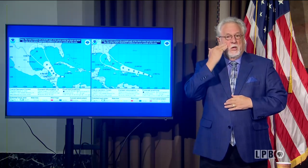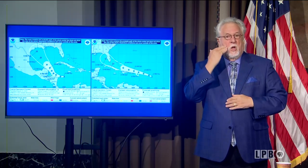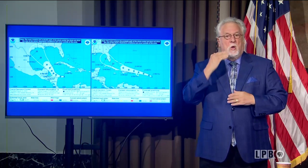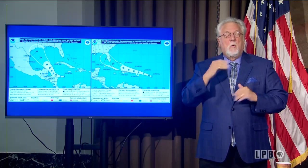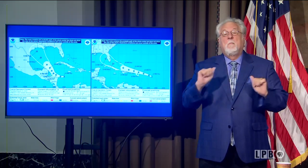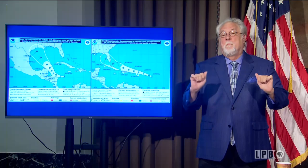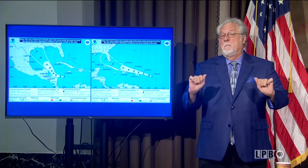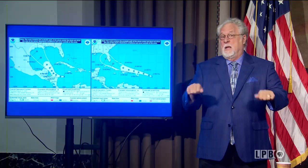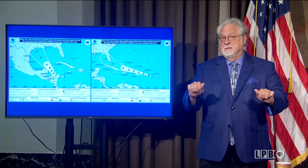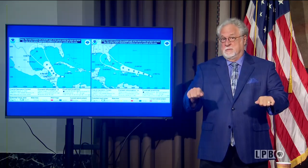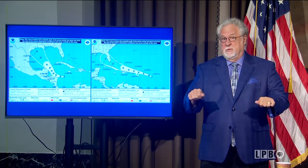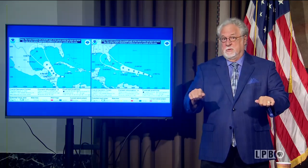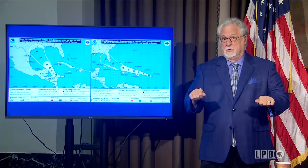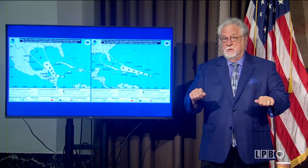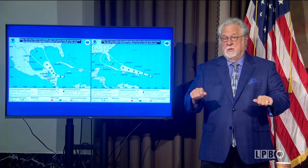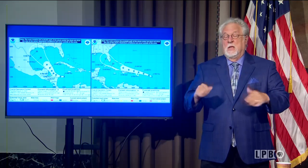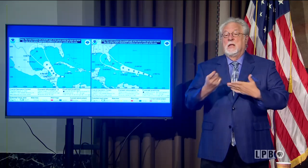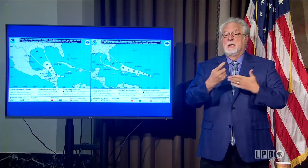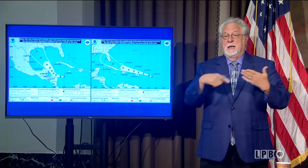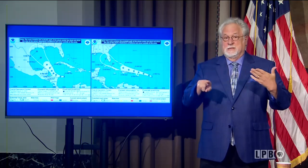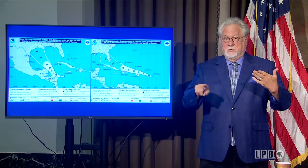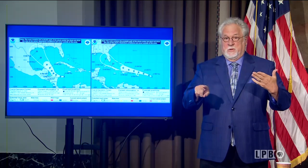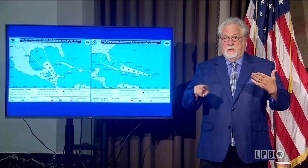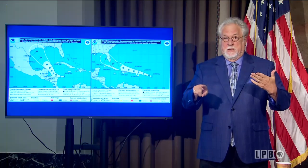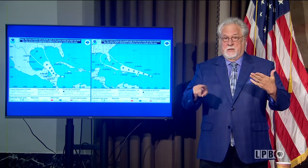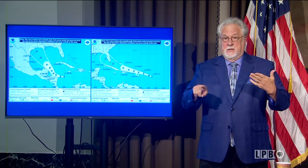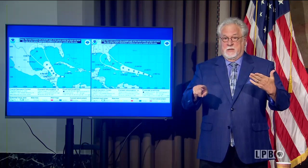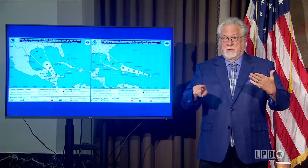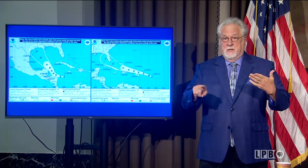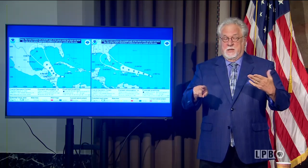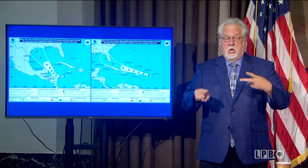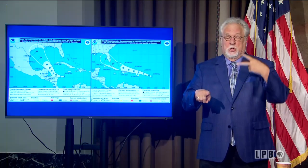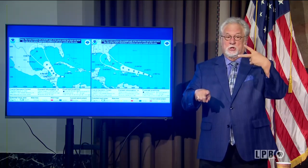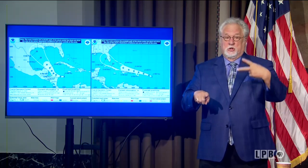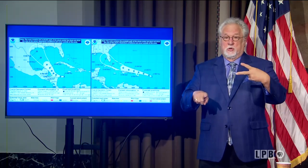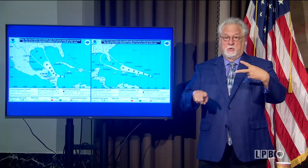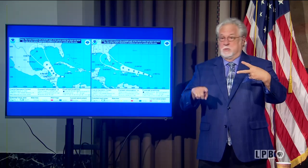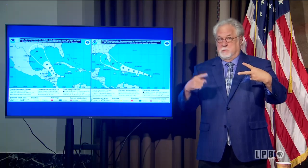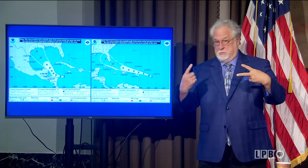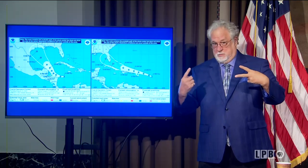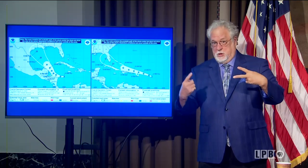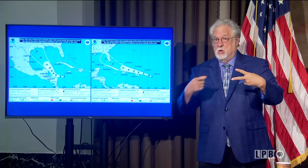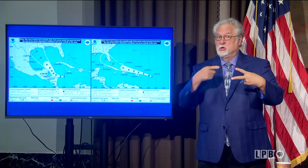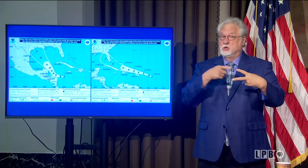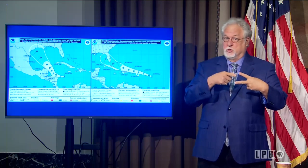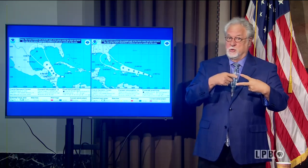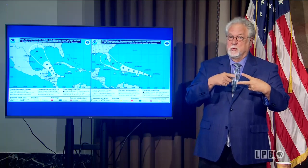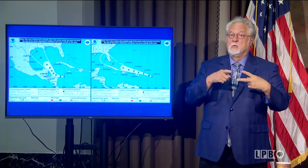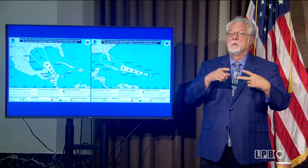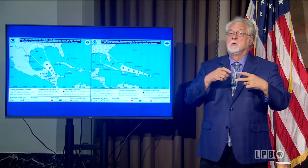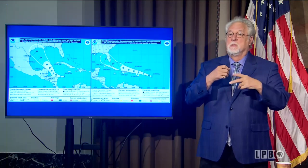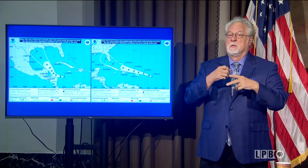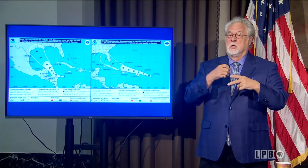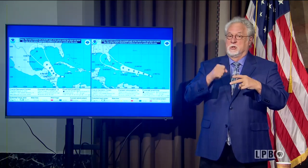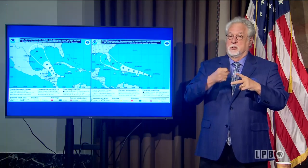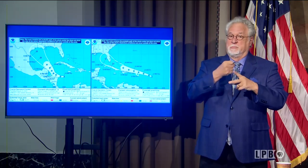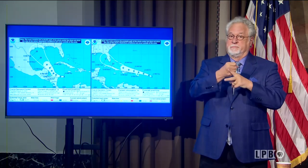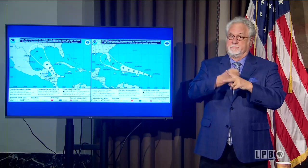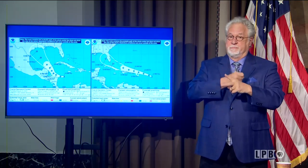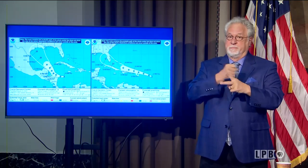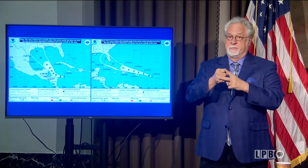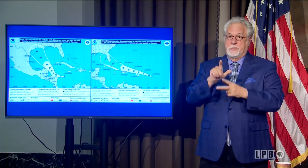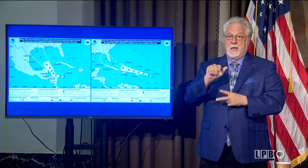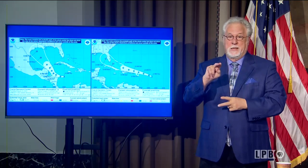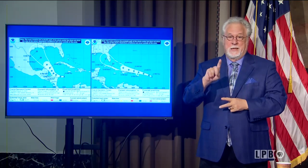is possible that next week, 2, not 1, but 2 very serious storms could make landfall